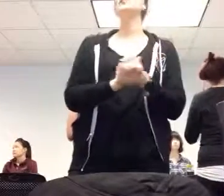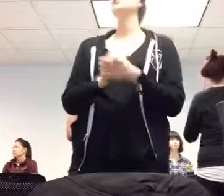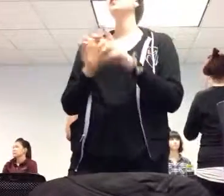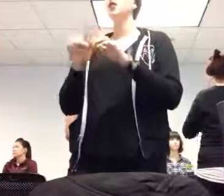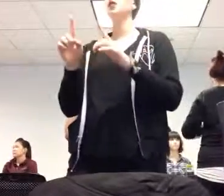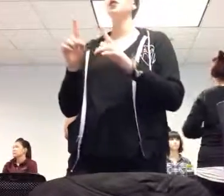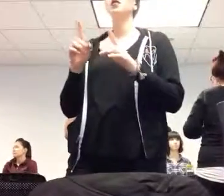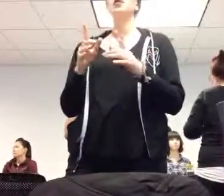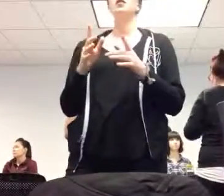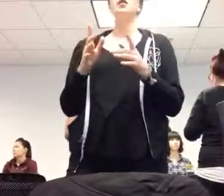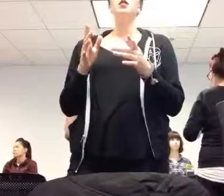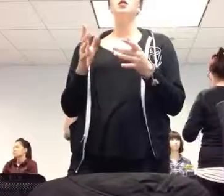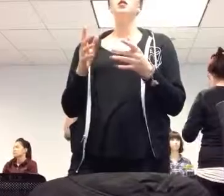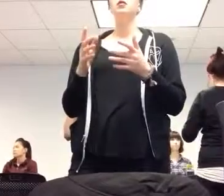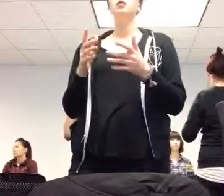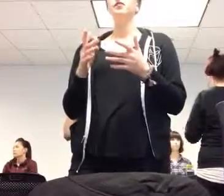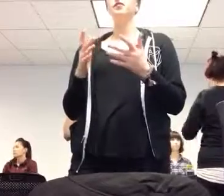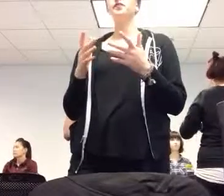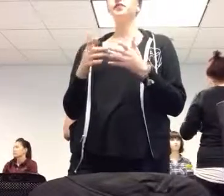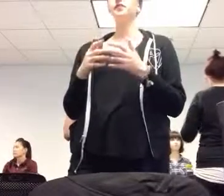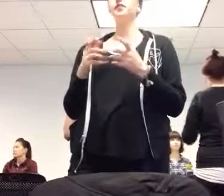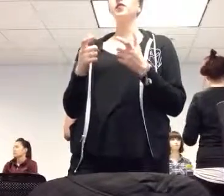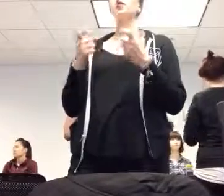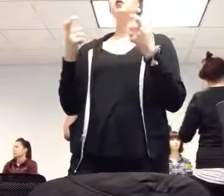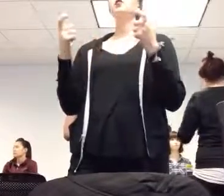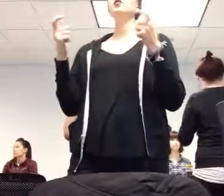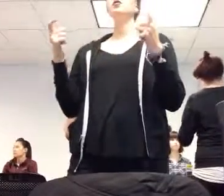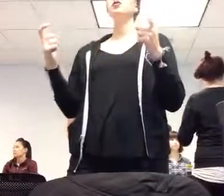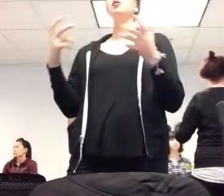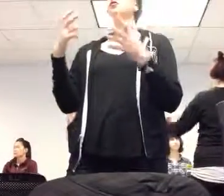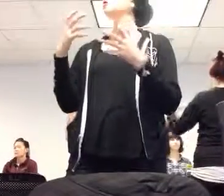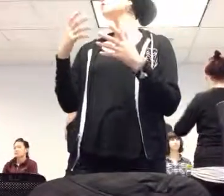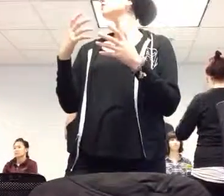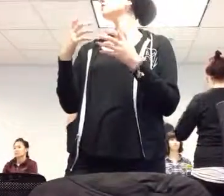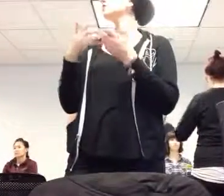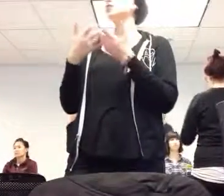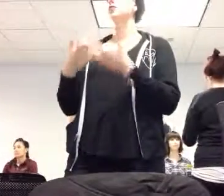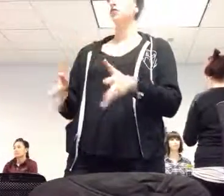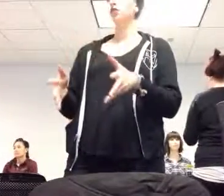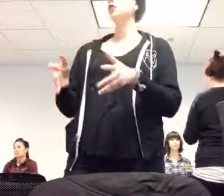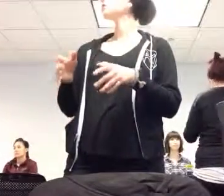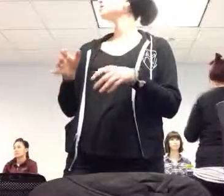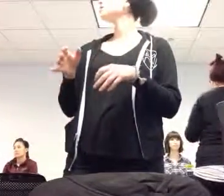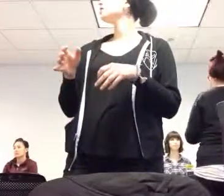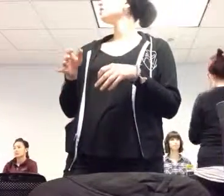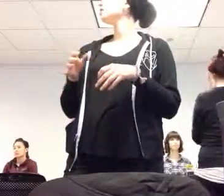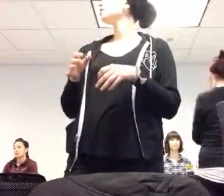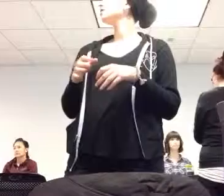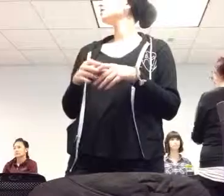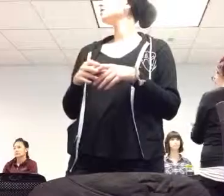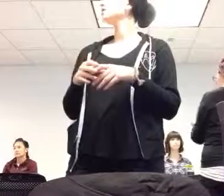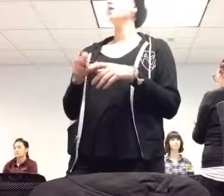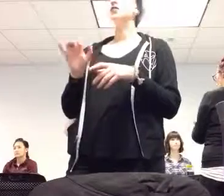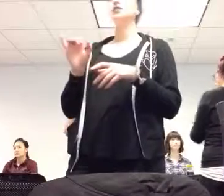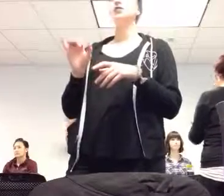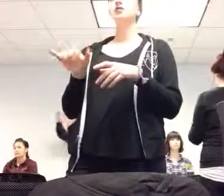war, is, and you may not be able to see this too well. This is out of your book. And this is Soviet war losses.